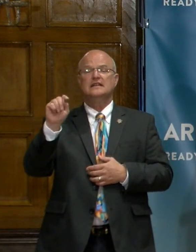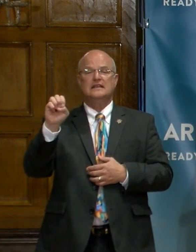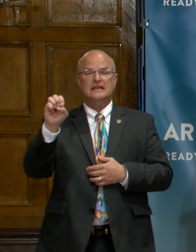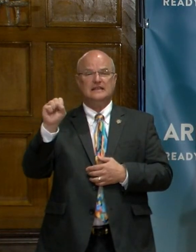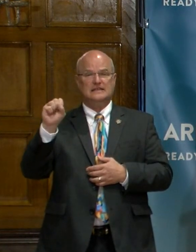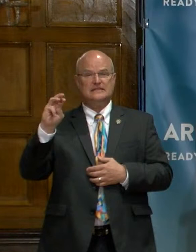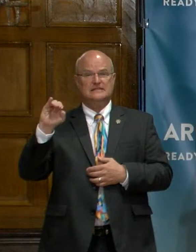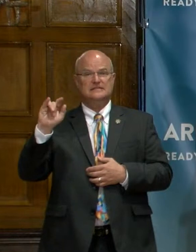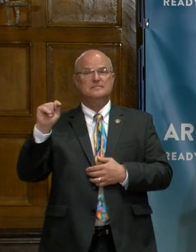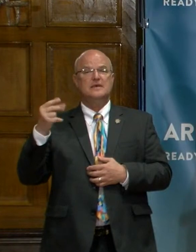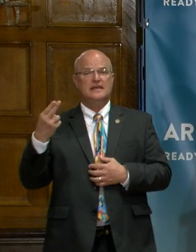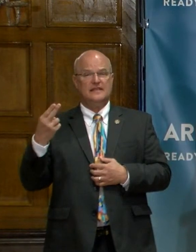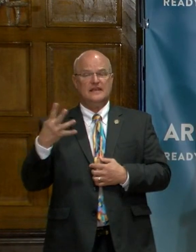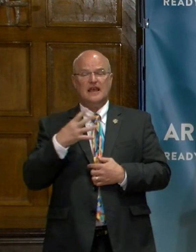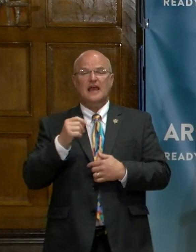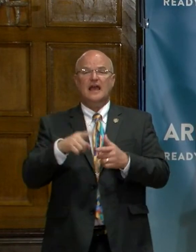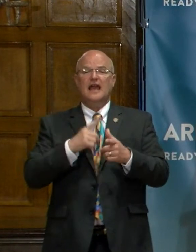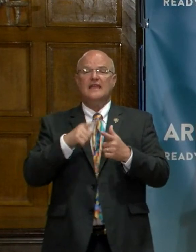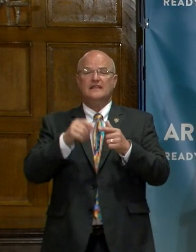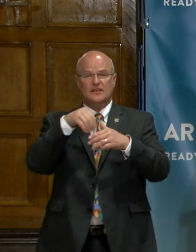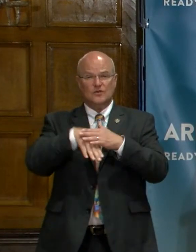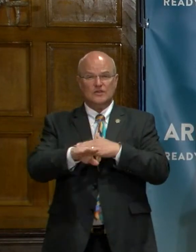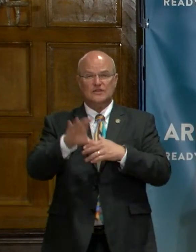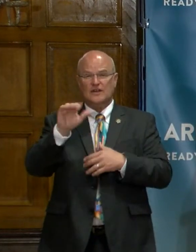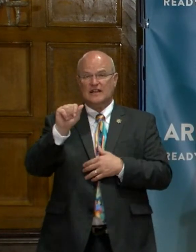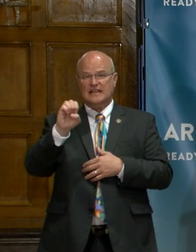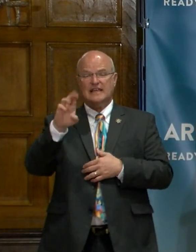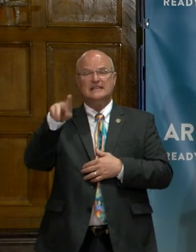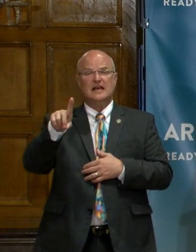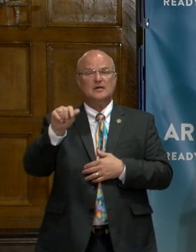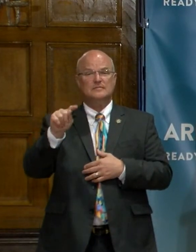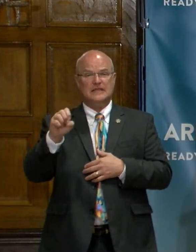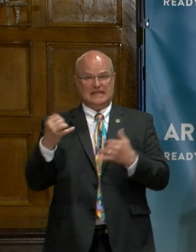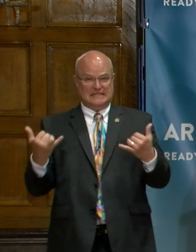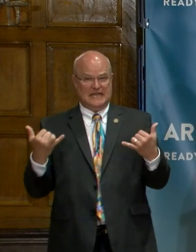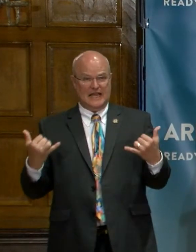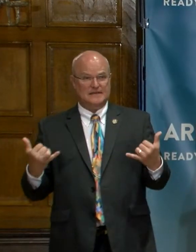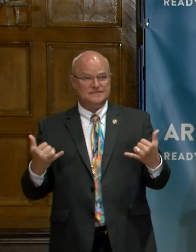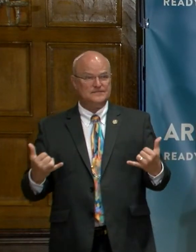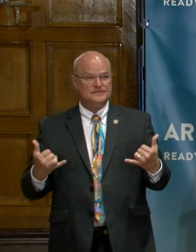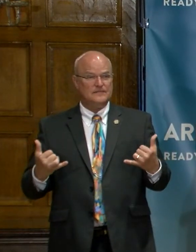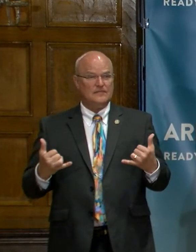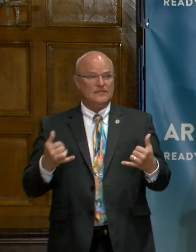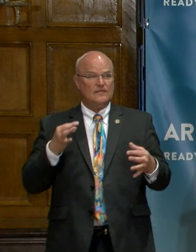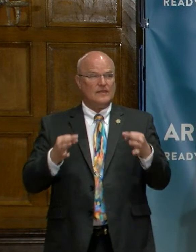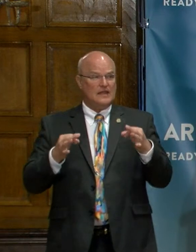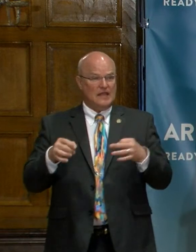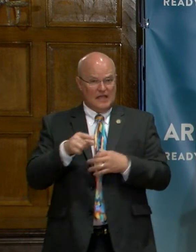of Health, and then go into our case update for today.